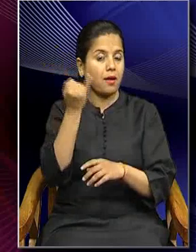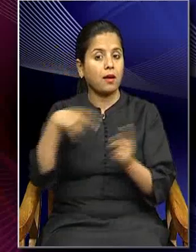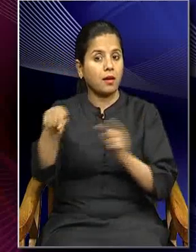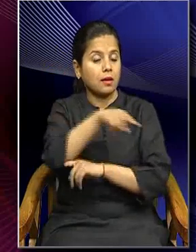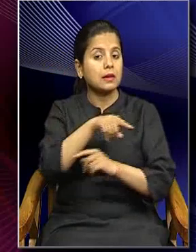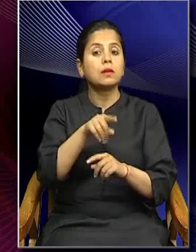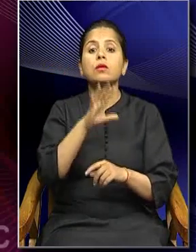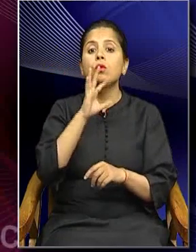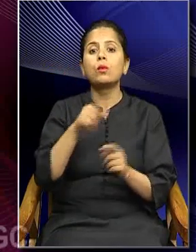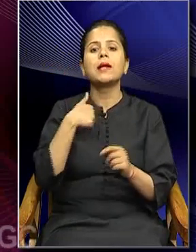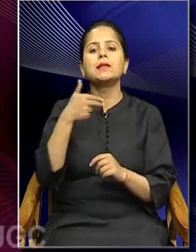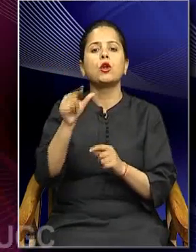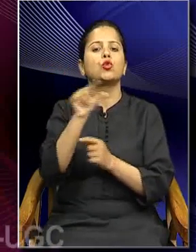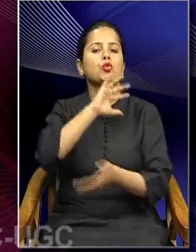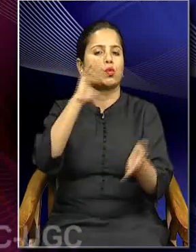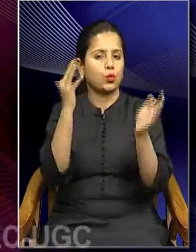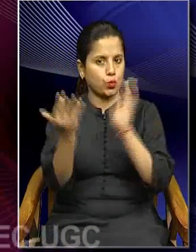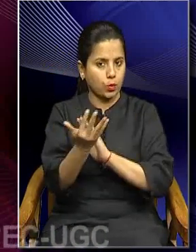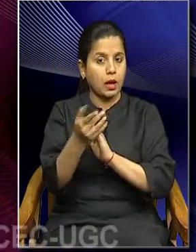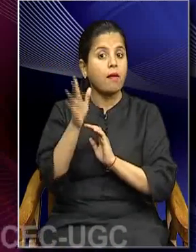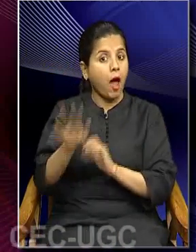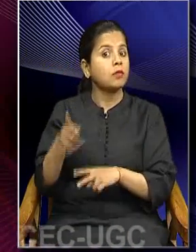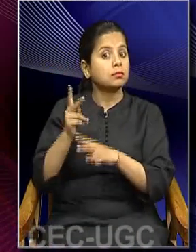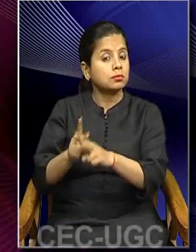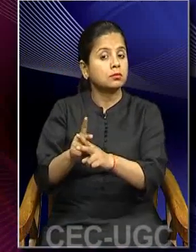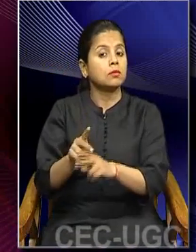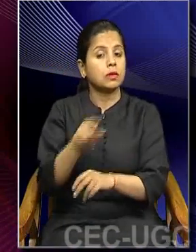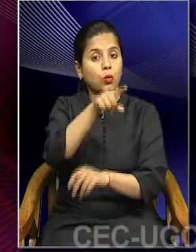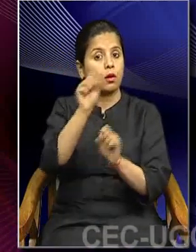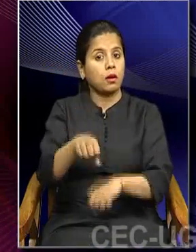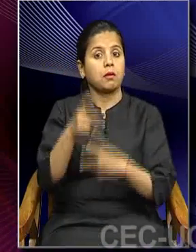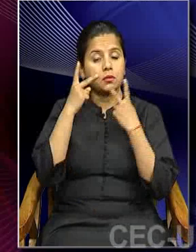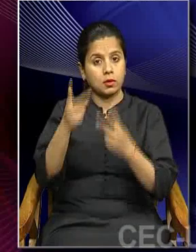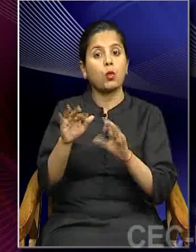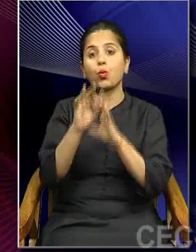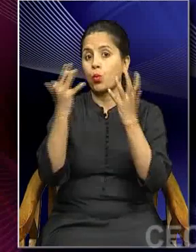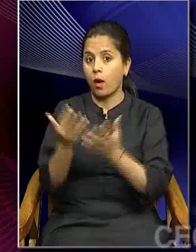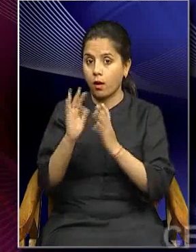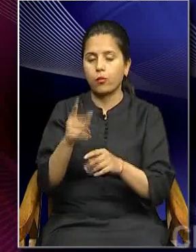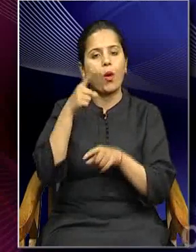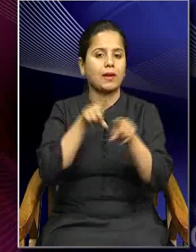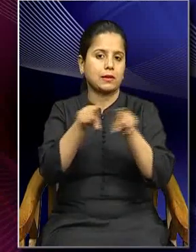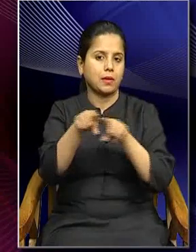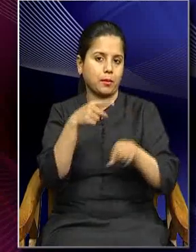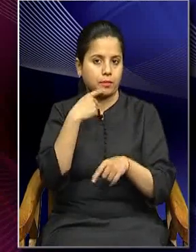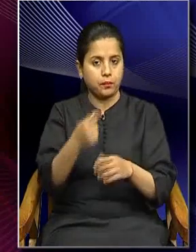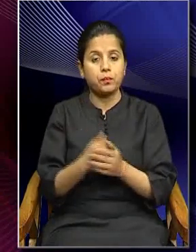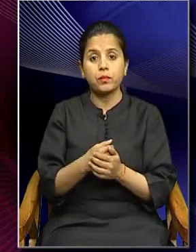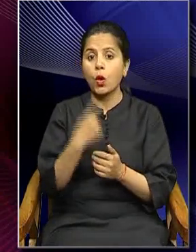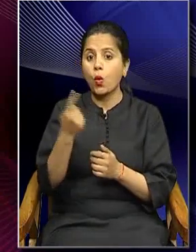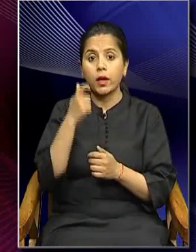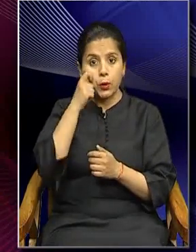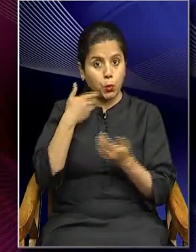which we call universals, exist in the world. For example, not just